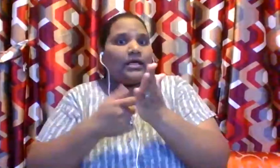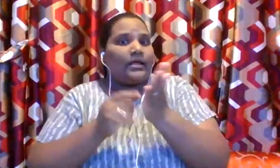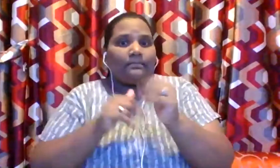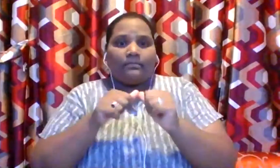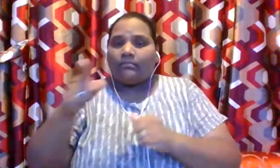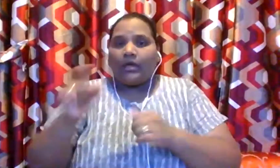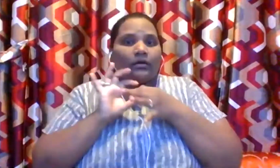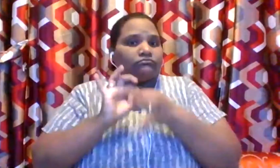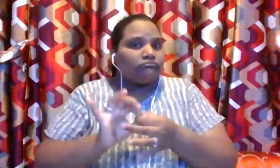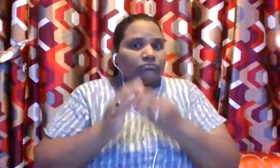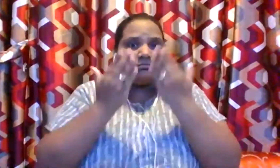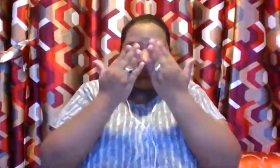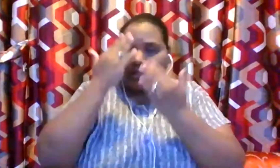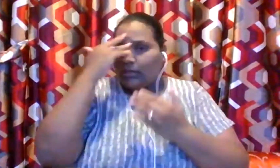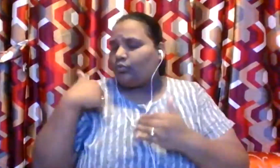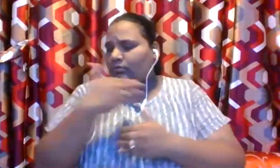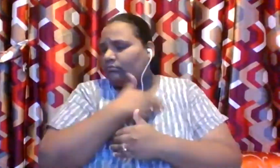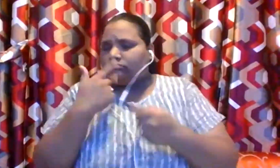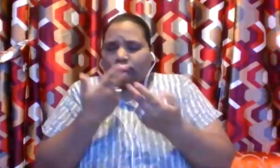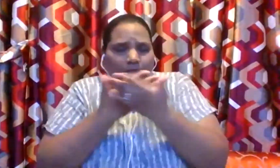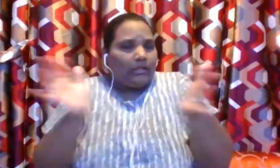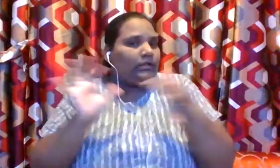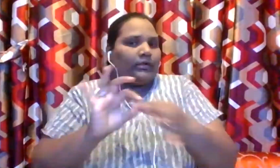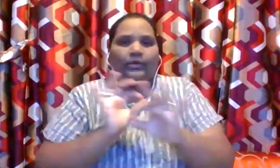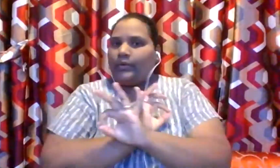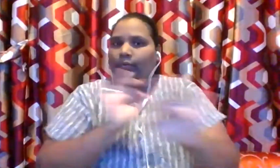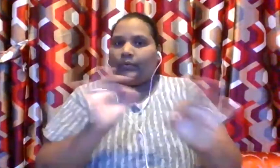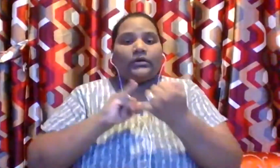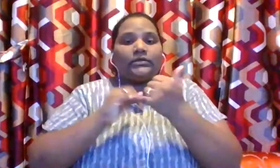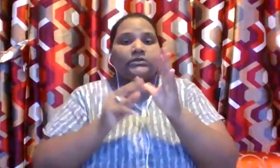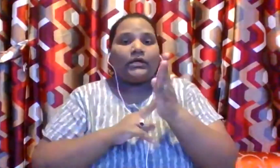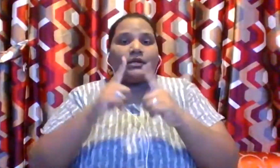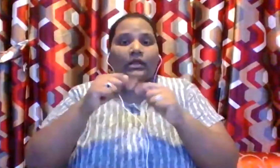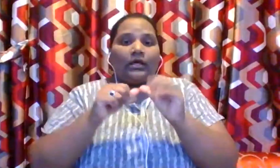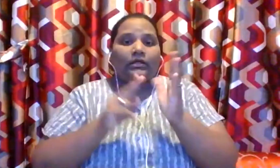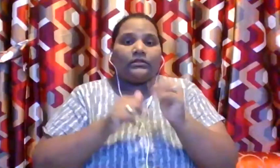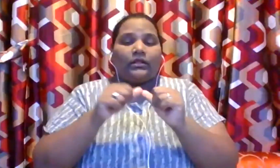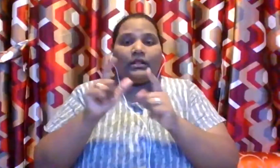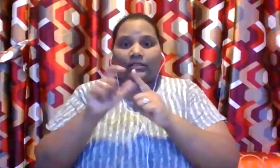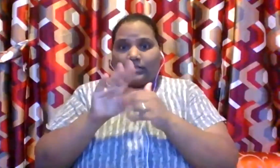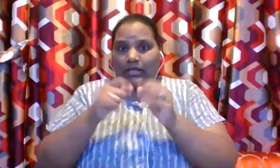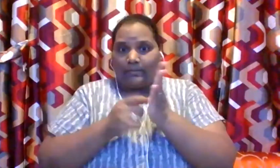Sikh, Isai. Sanatan Dharma refers to the activity which cannot be changed.